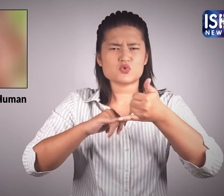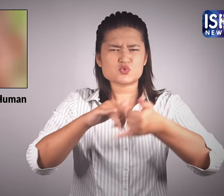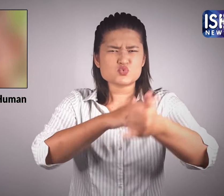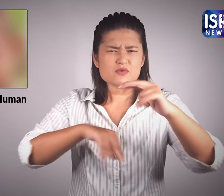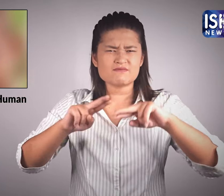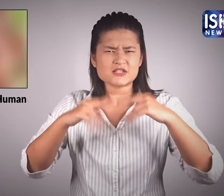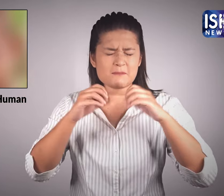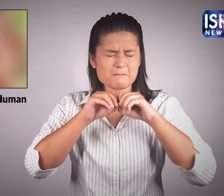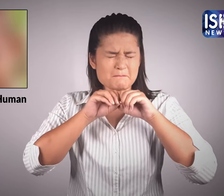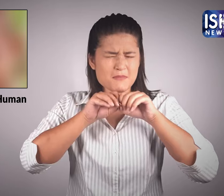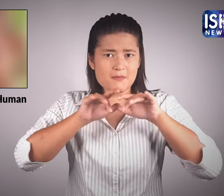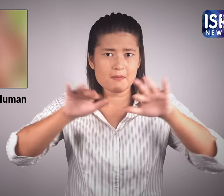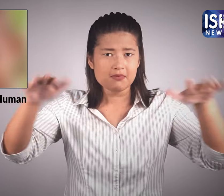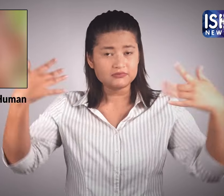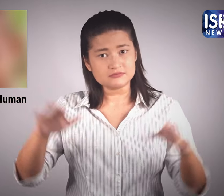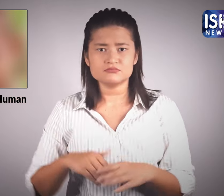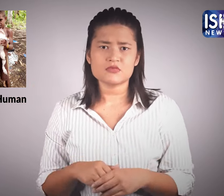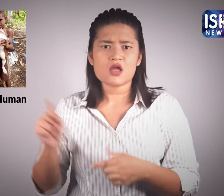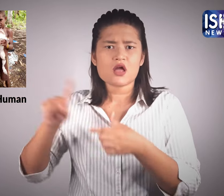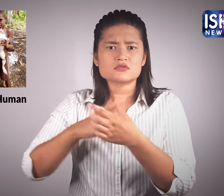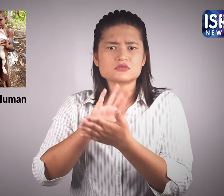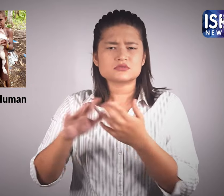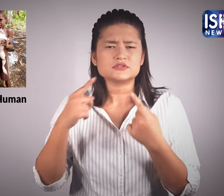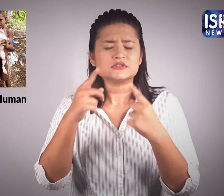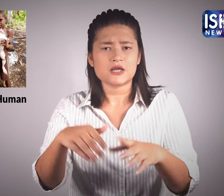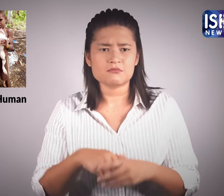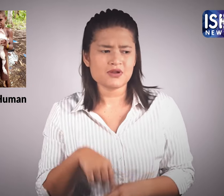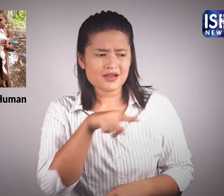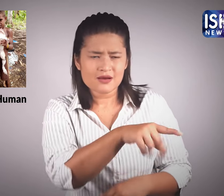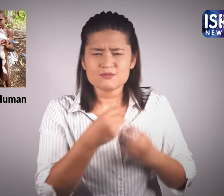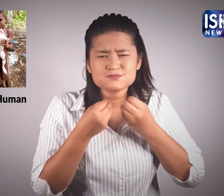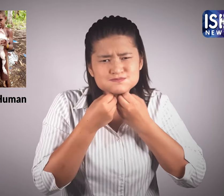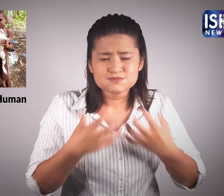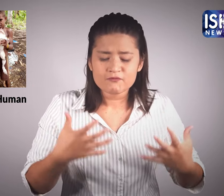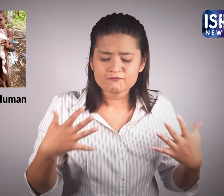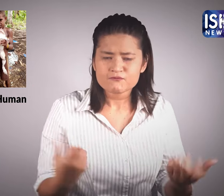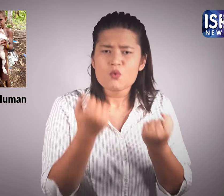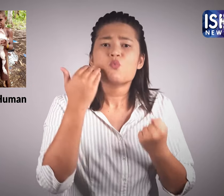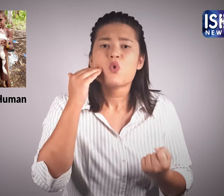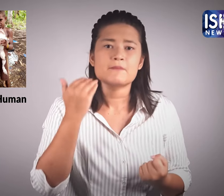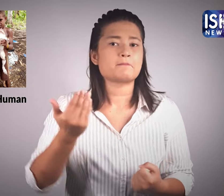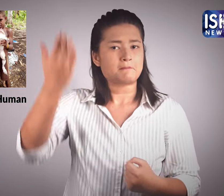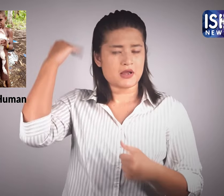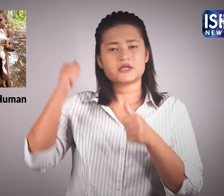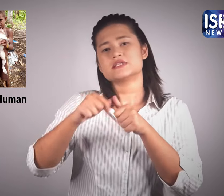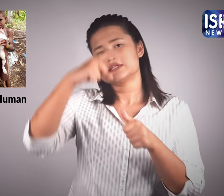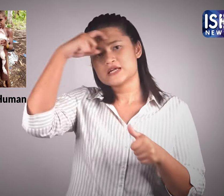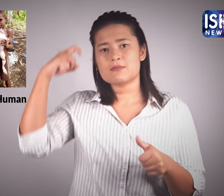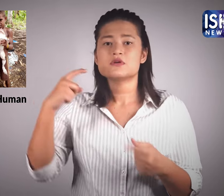Hugo clicked the picture which went viral on social media. Jimmy said, the frog was found in April.